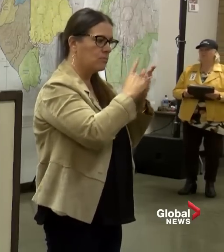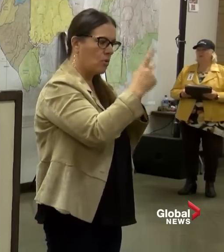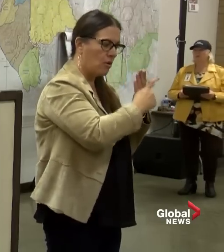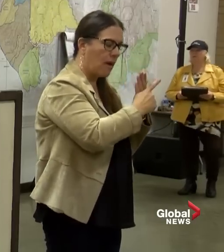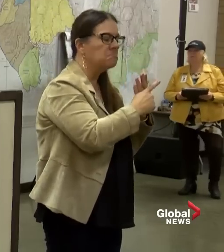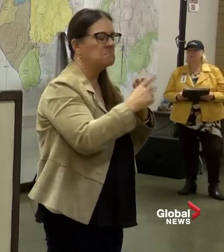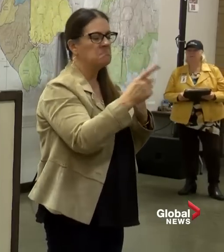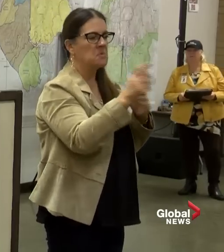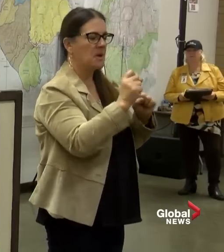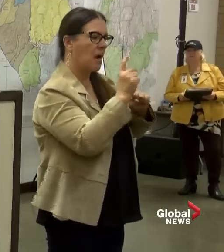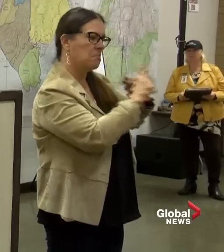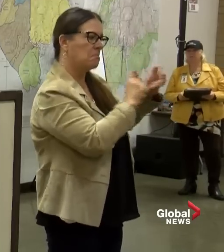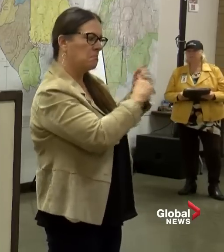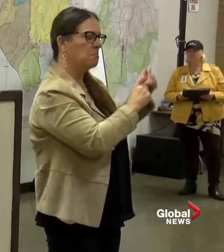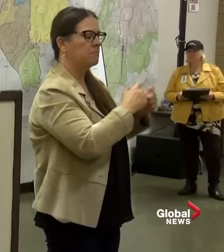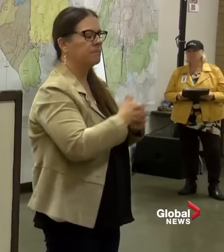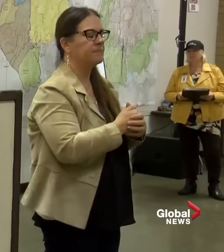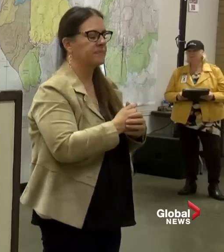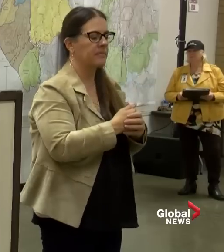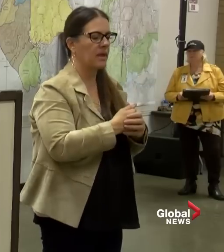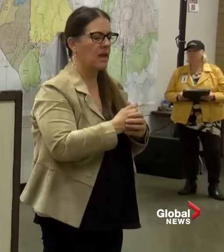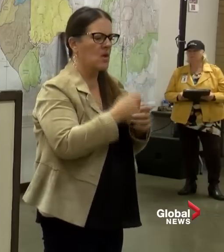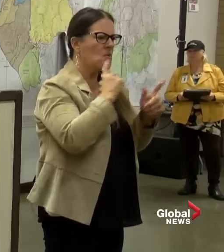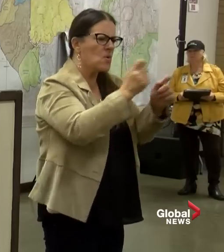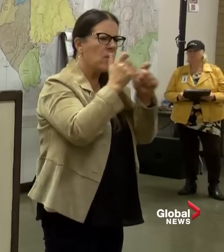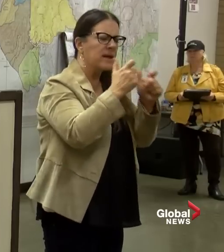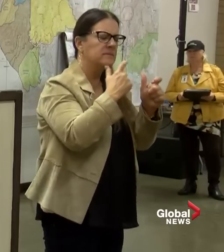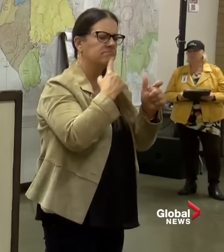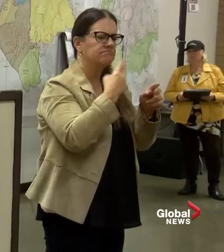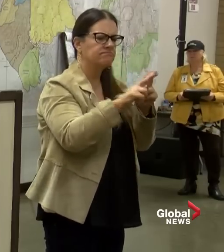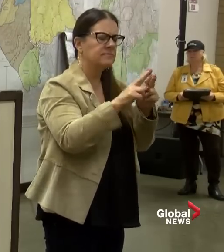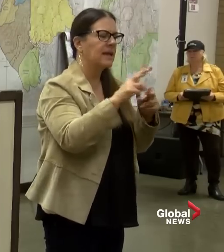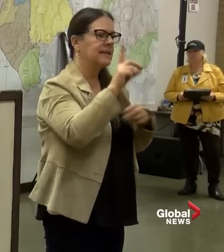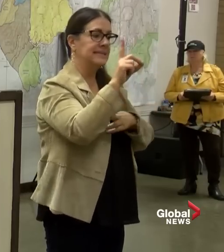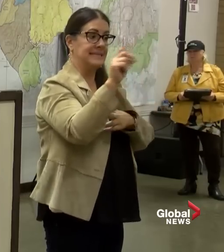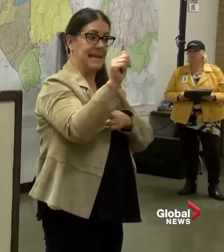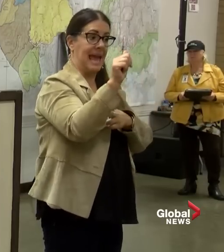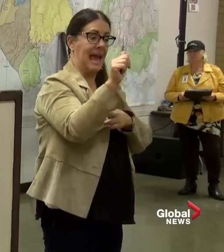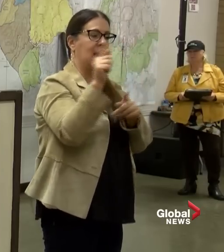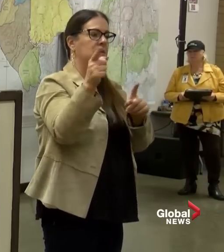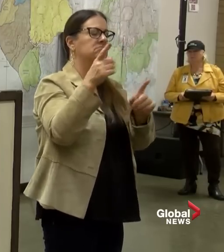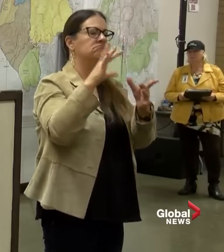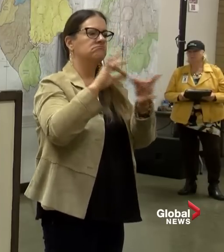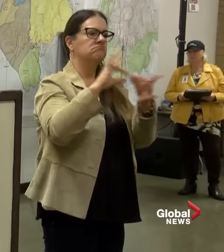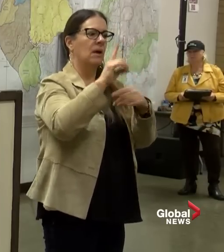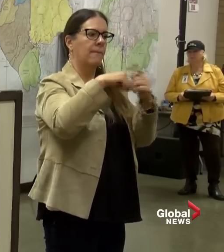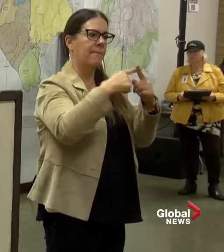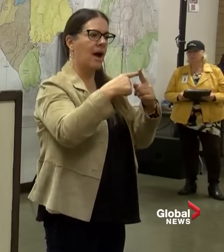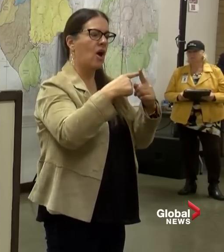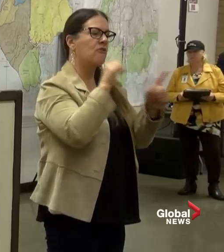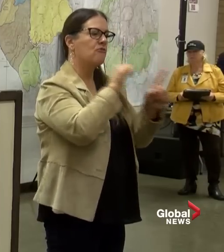questions. Let me delve real quick on something the district attorney brought up on fraud.